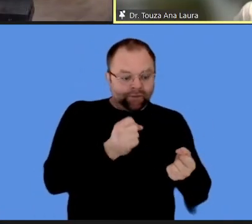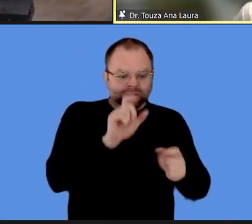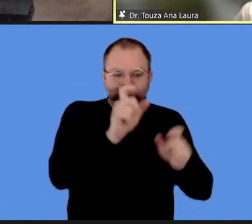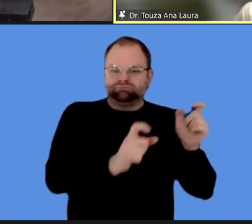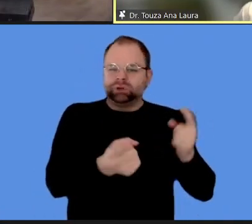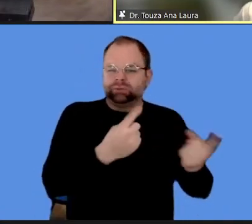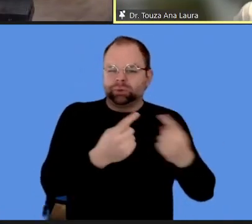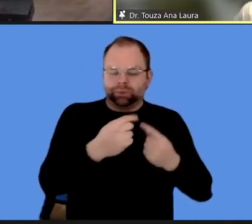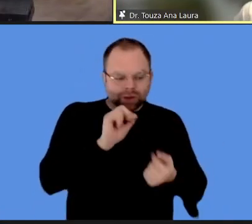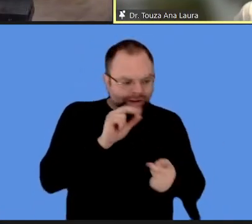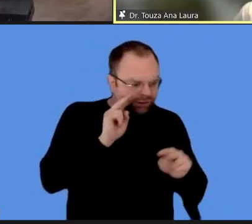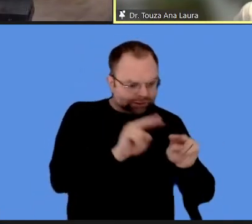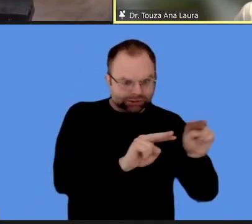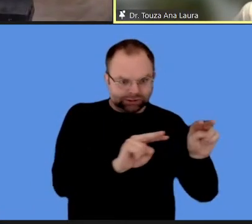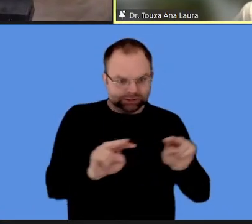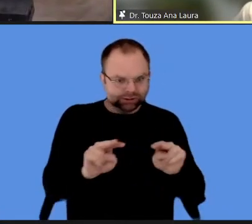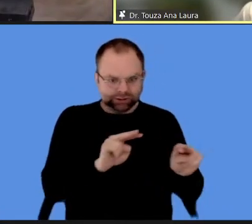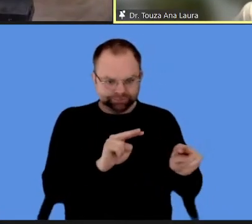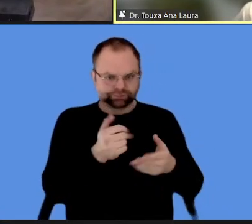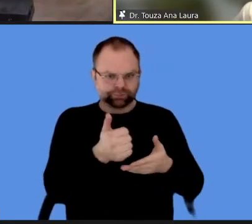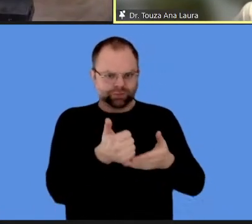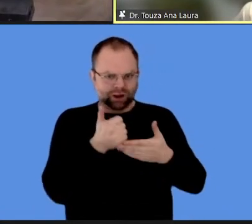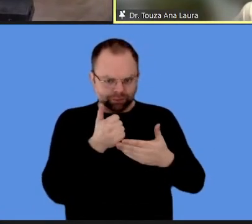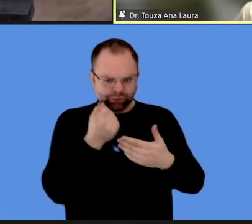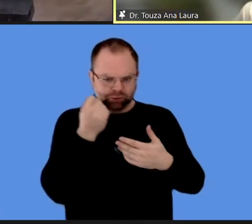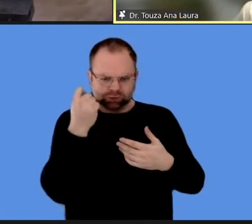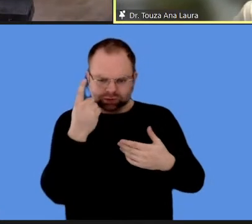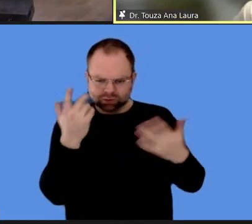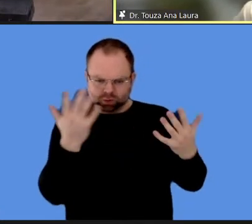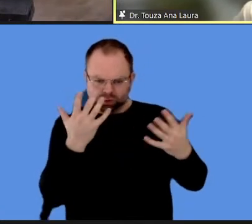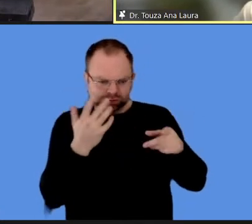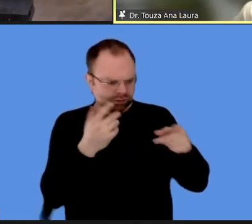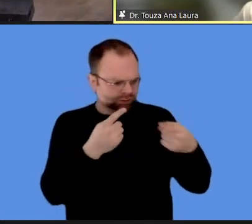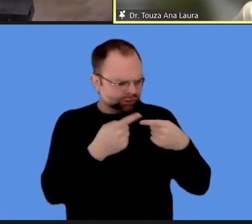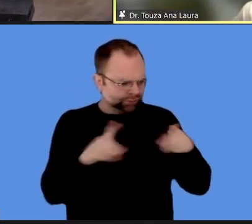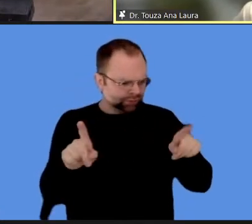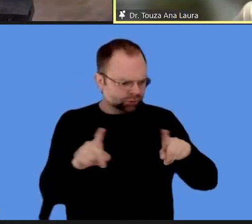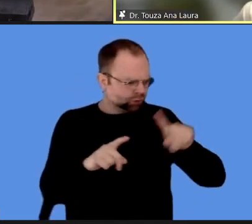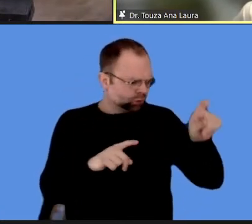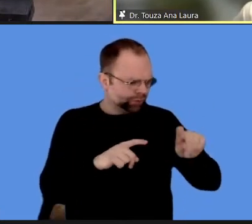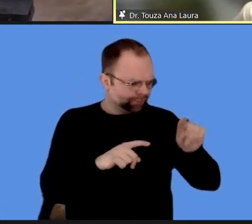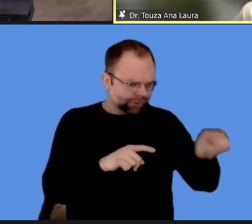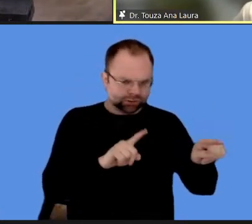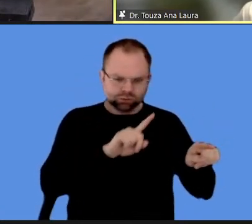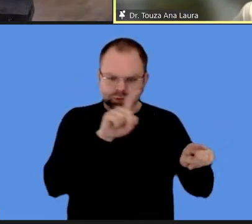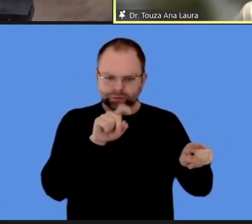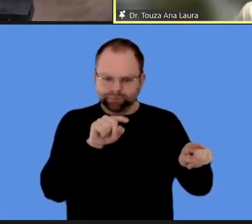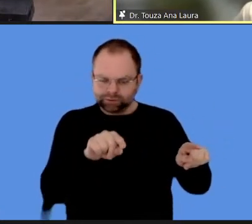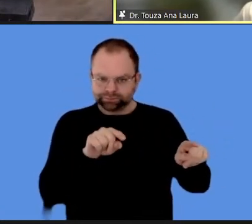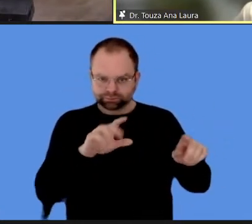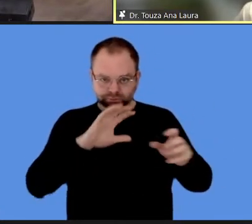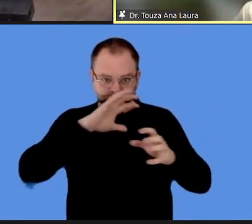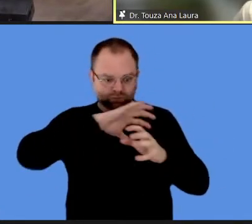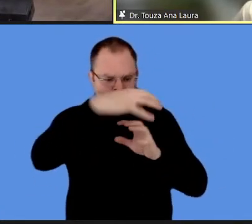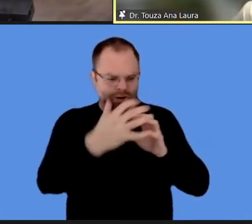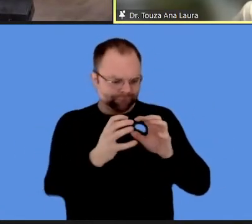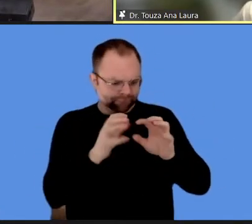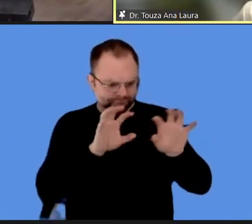the geographic differences, so to map up the vulnerability of the